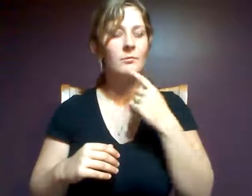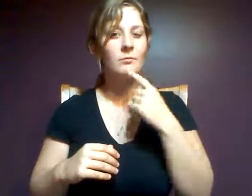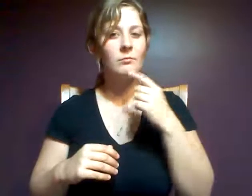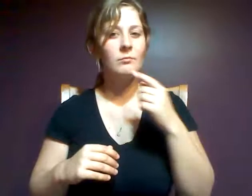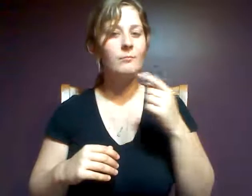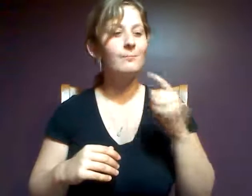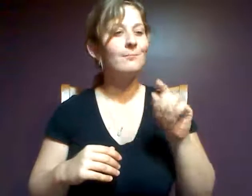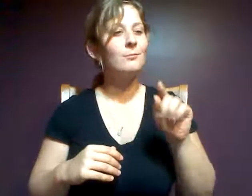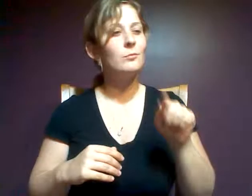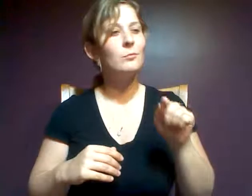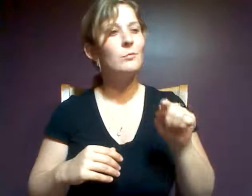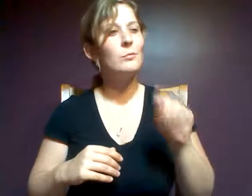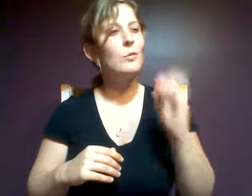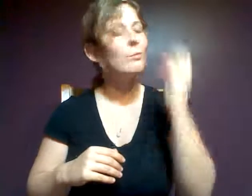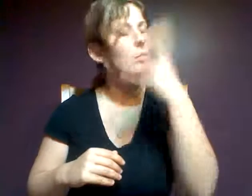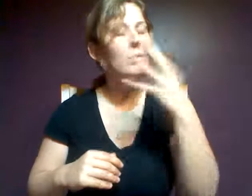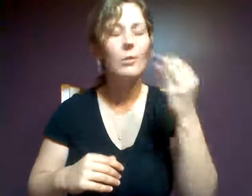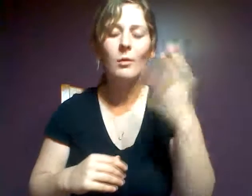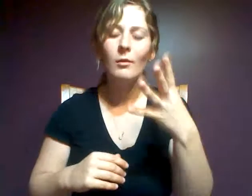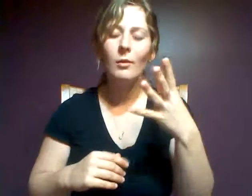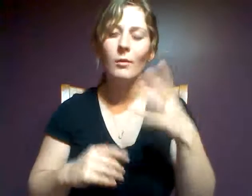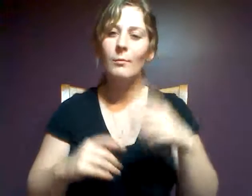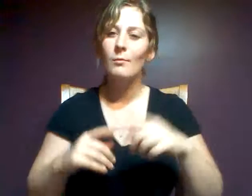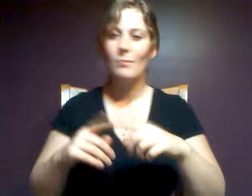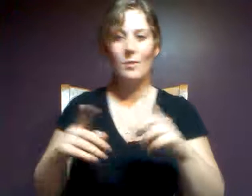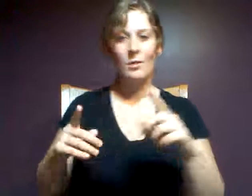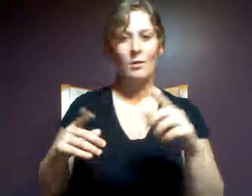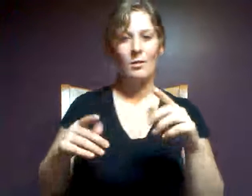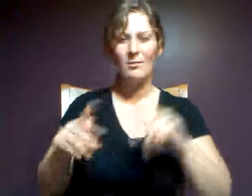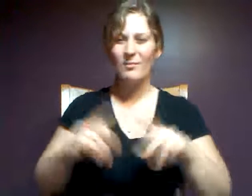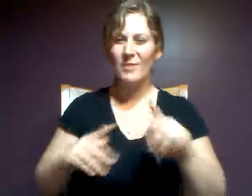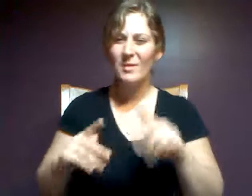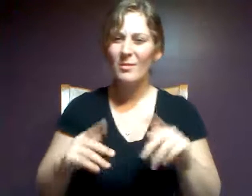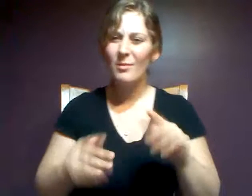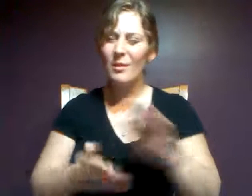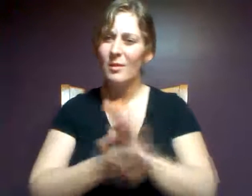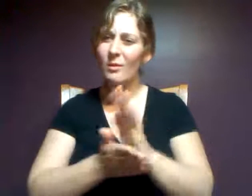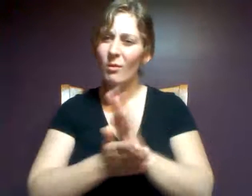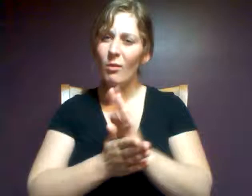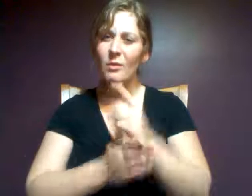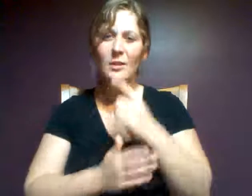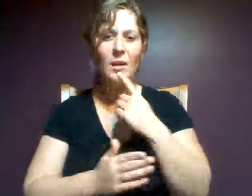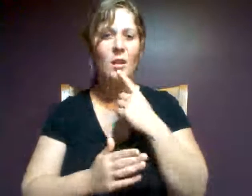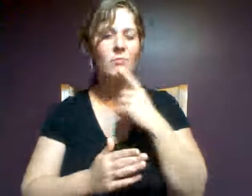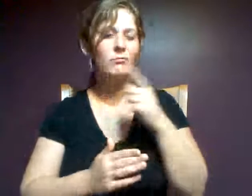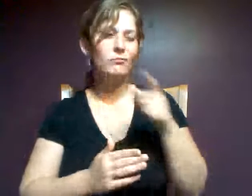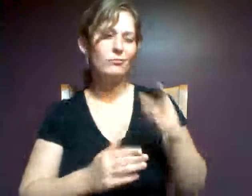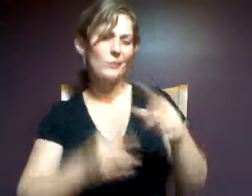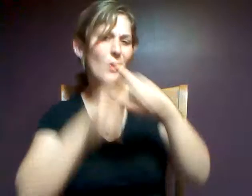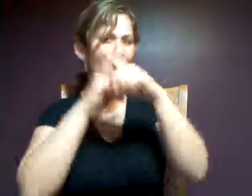difference between what her mum tells her and what her friends at school or her peers at school are telling her, she doesn't know who to